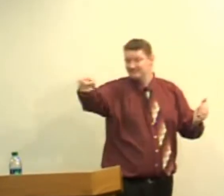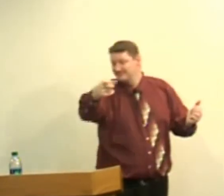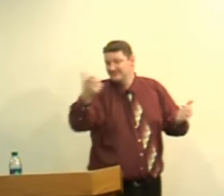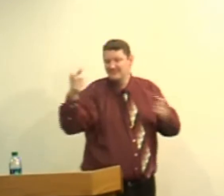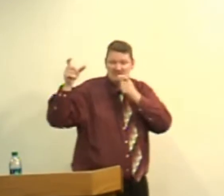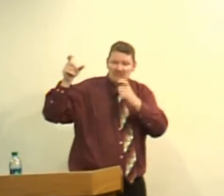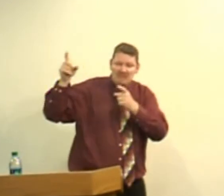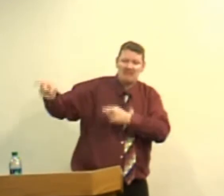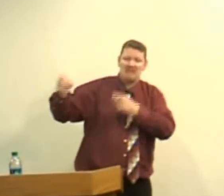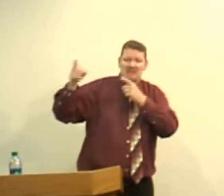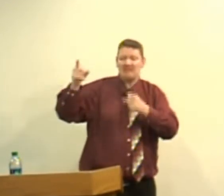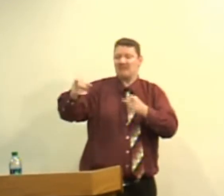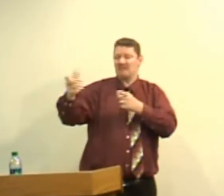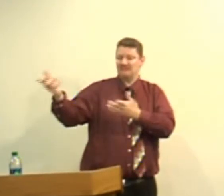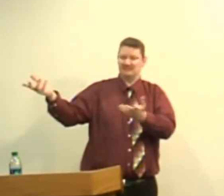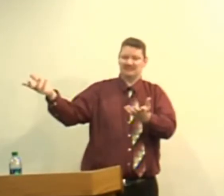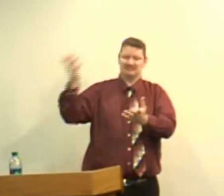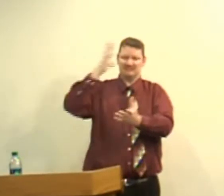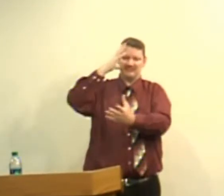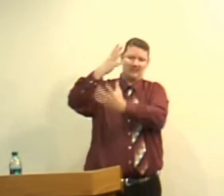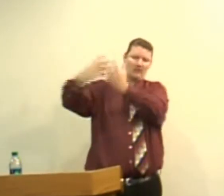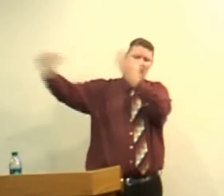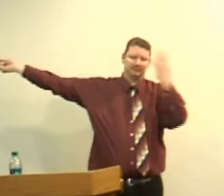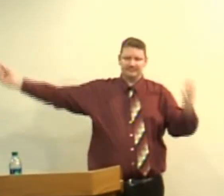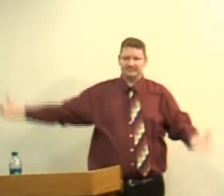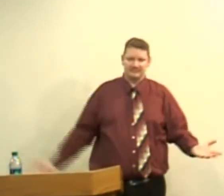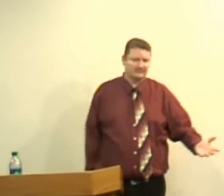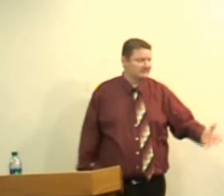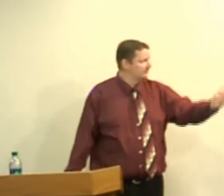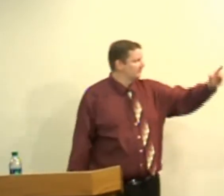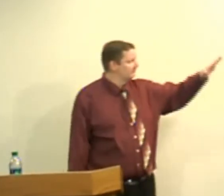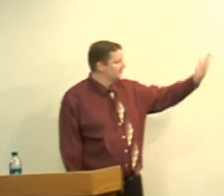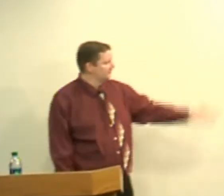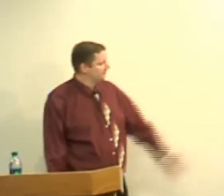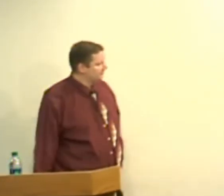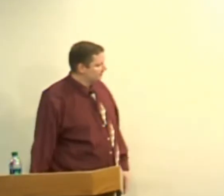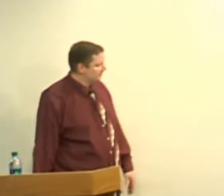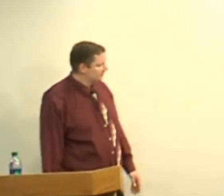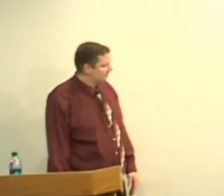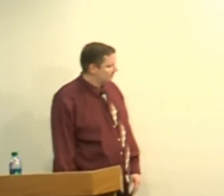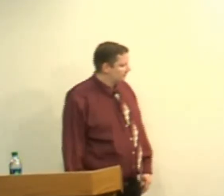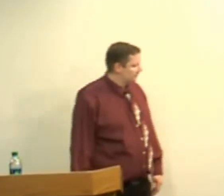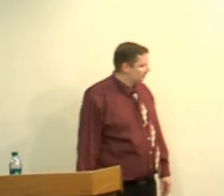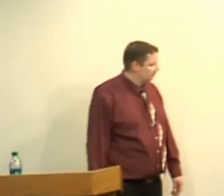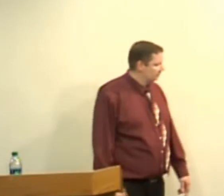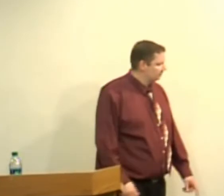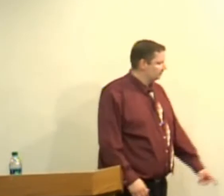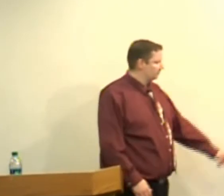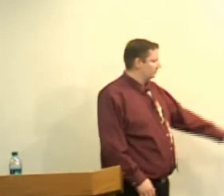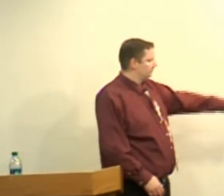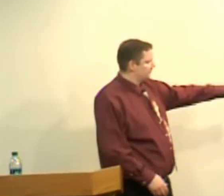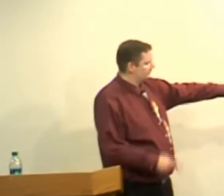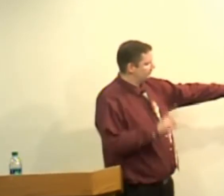Because we know that for eternity we will live with God forever. So what happens here on earth is short.